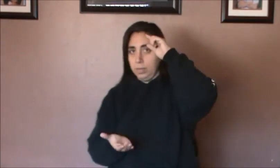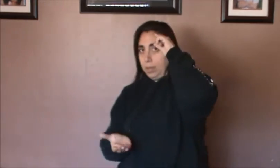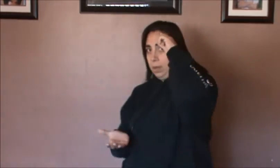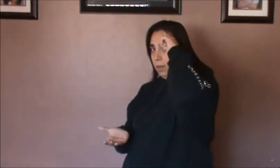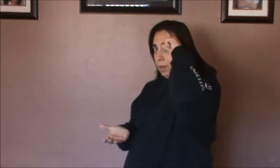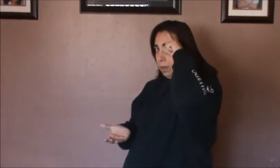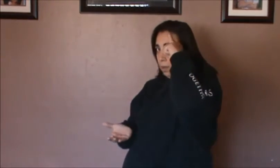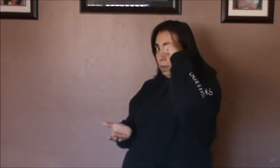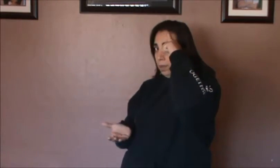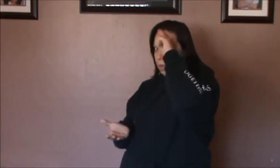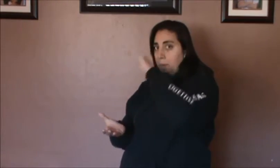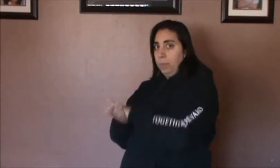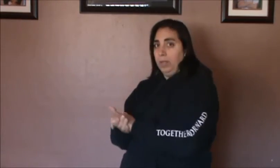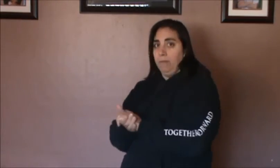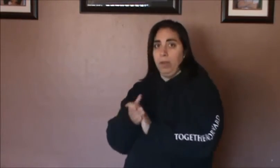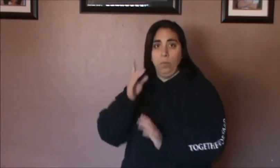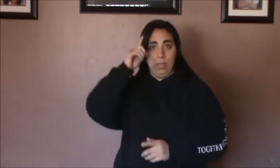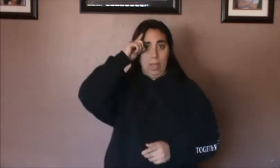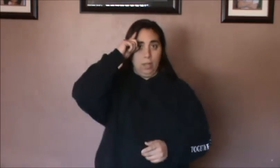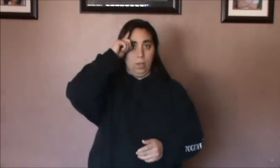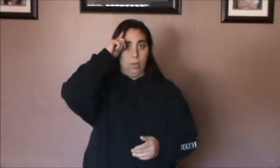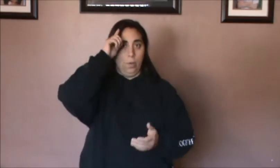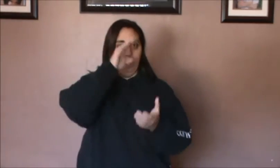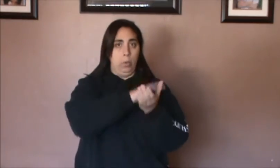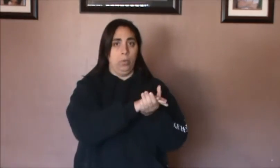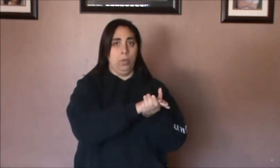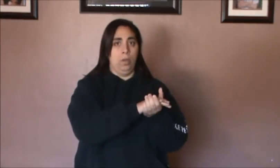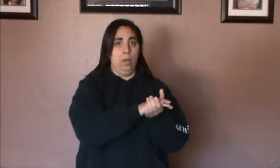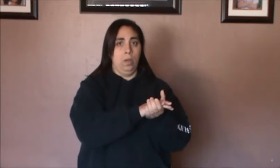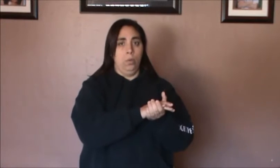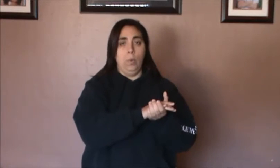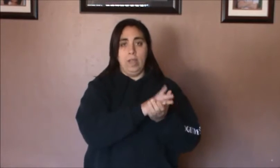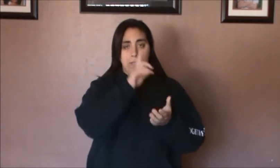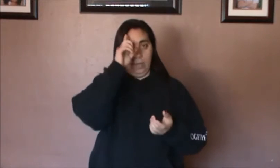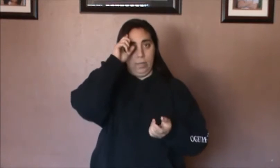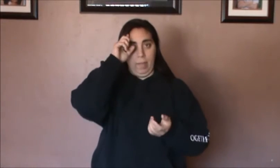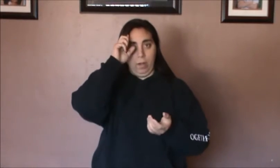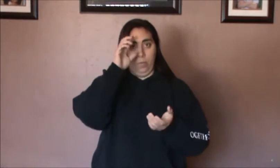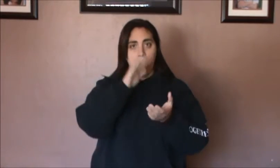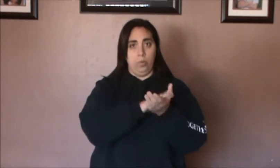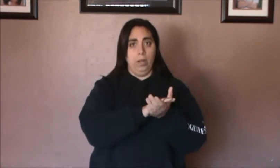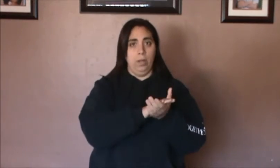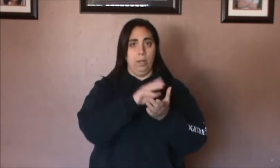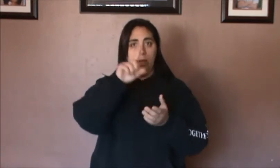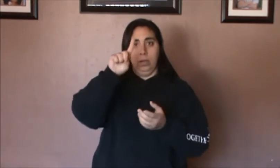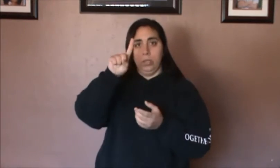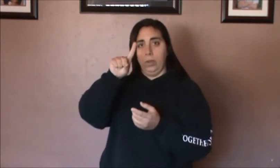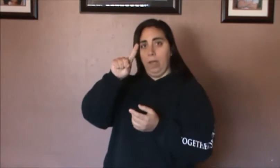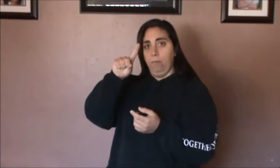side. Once again, you can do it both ways, it doesn't matter which one. So I have